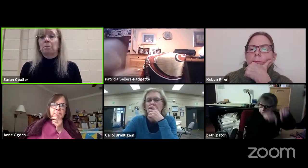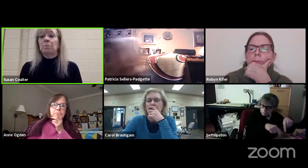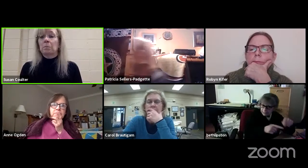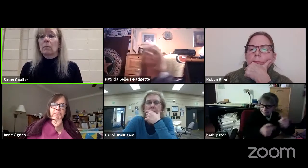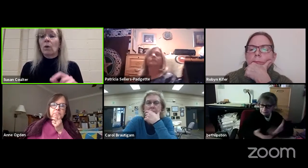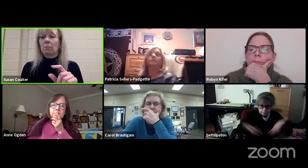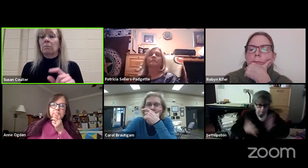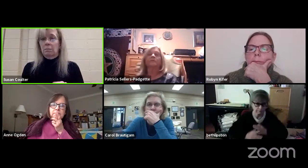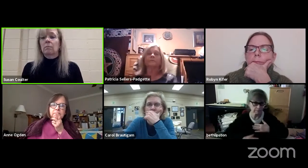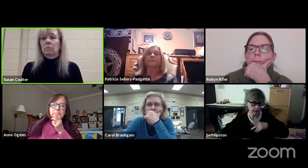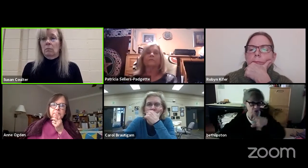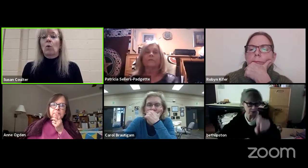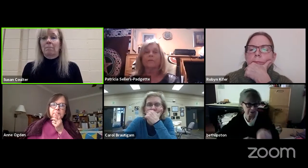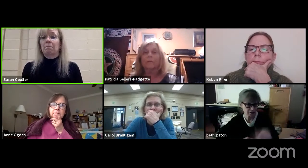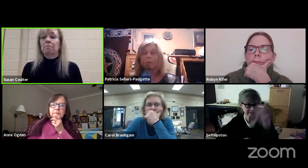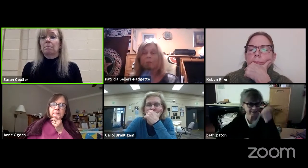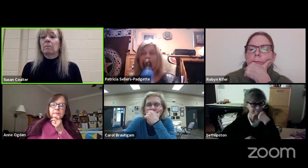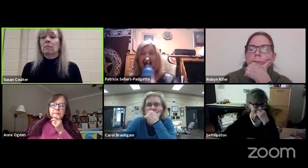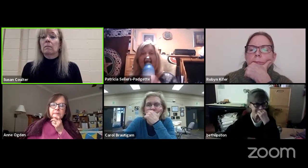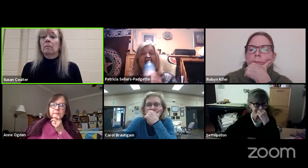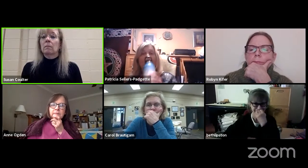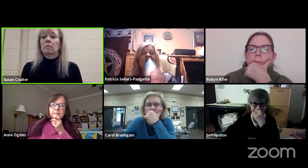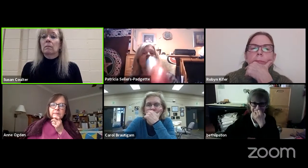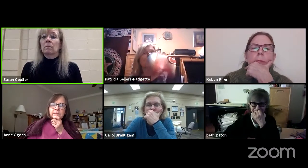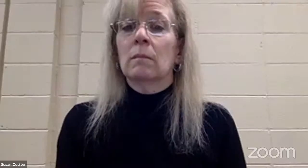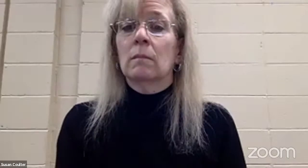Okay. Okay. Okay.